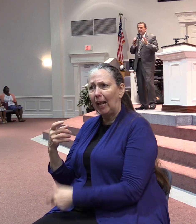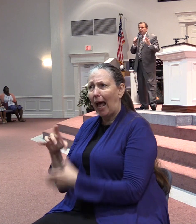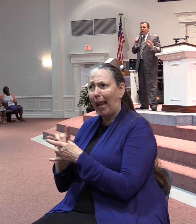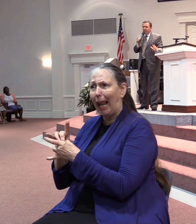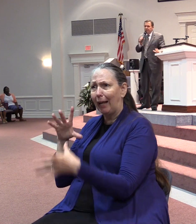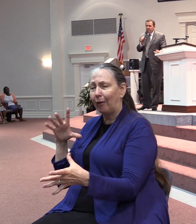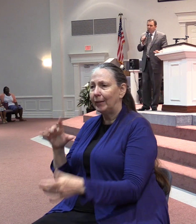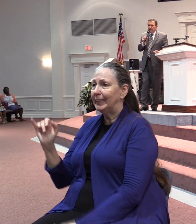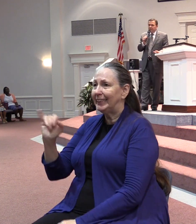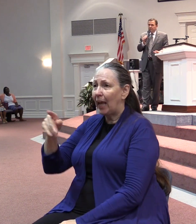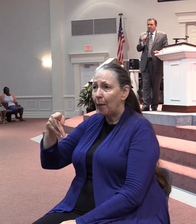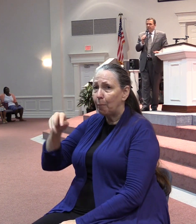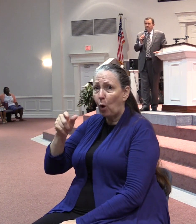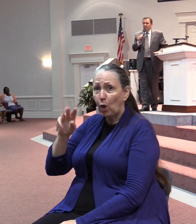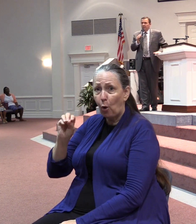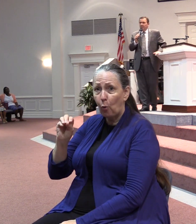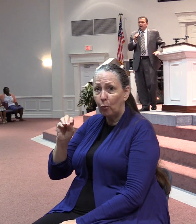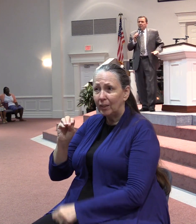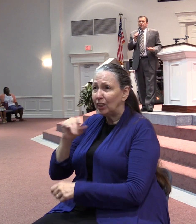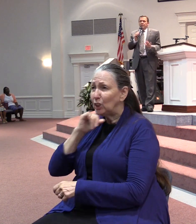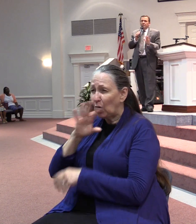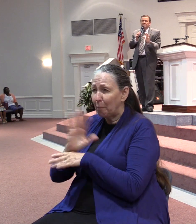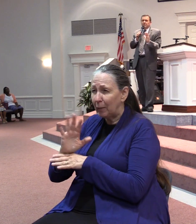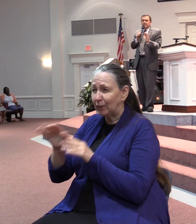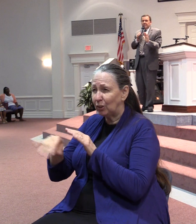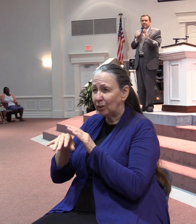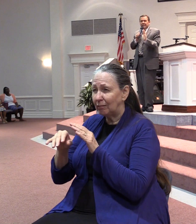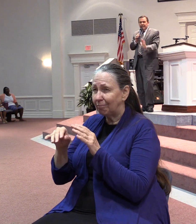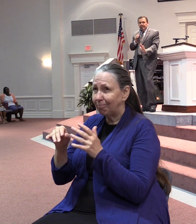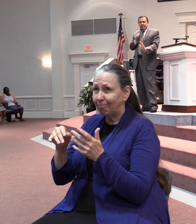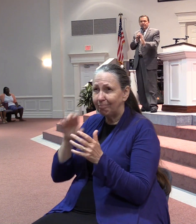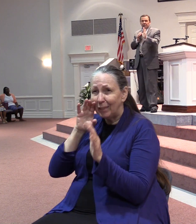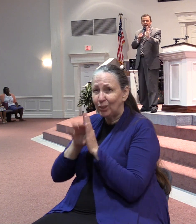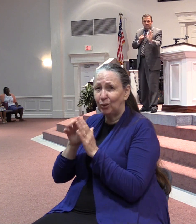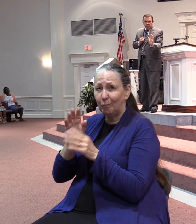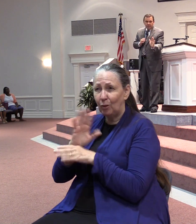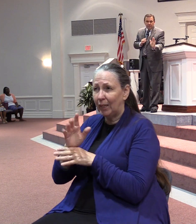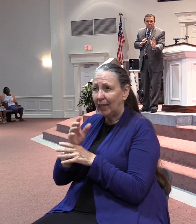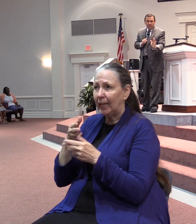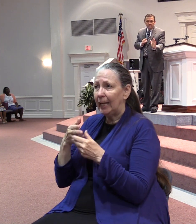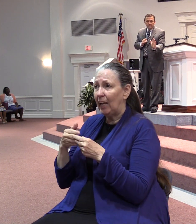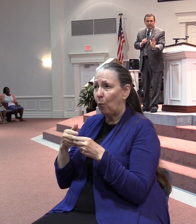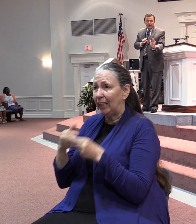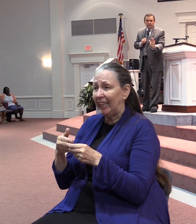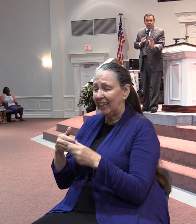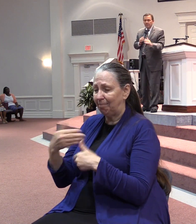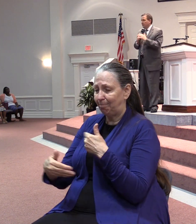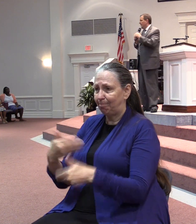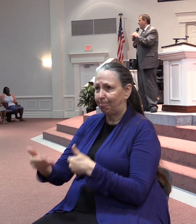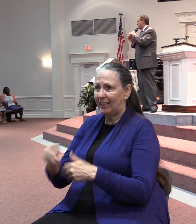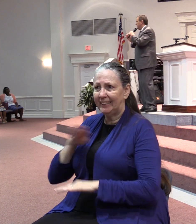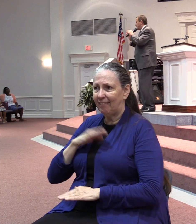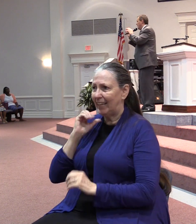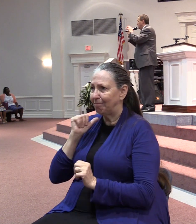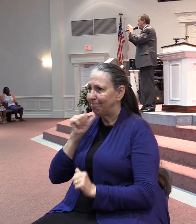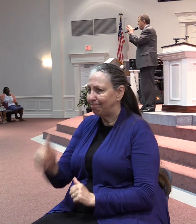is what makes pornography so dangerous. Is because it's got to lead to something else. So you